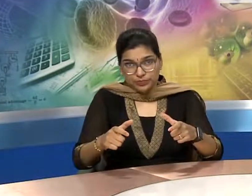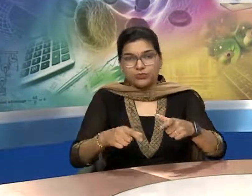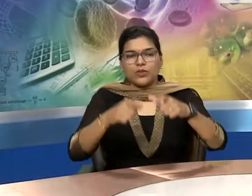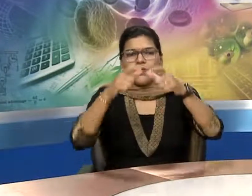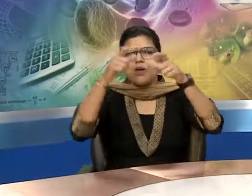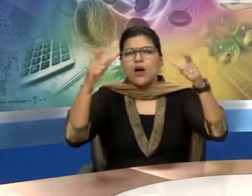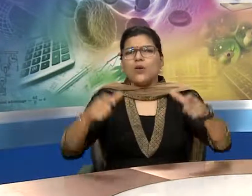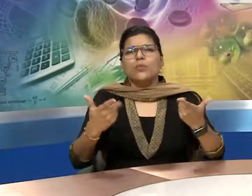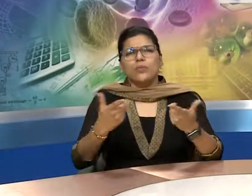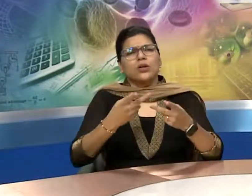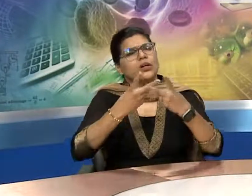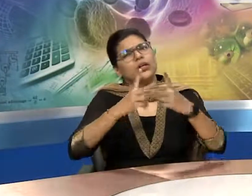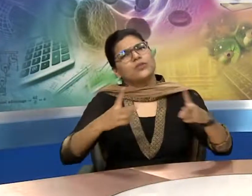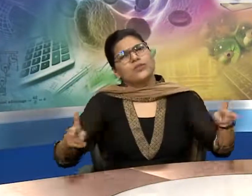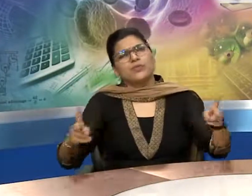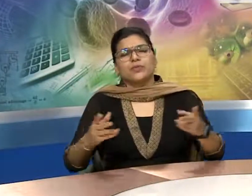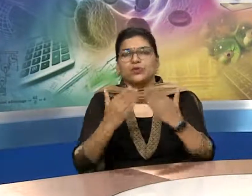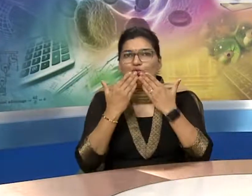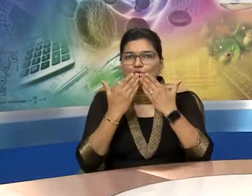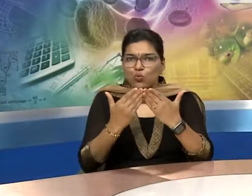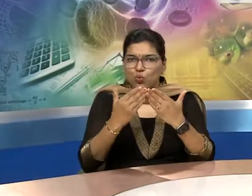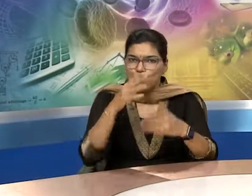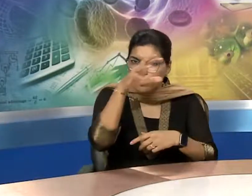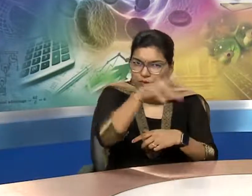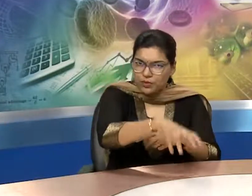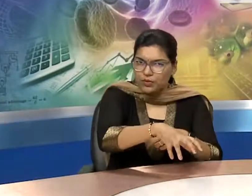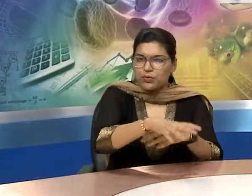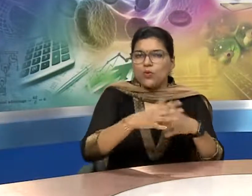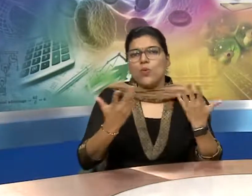This word is institution.